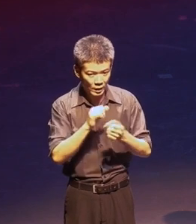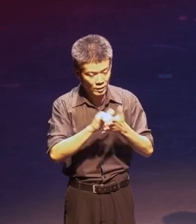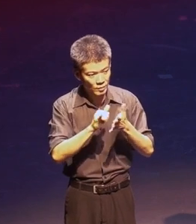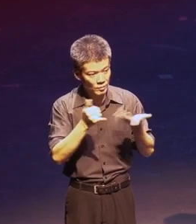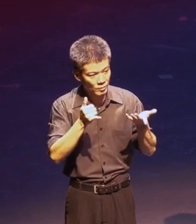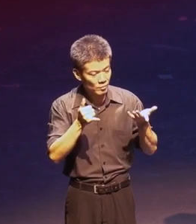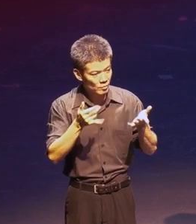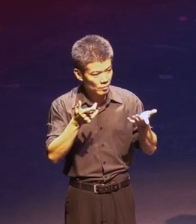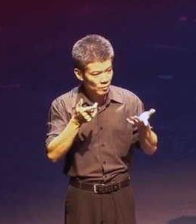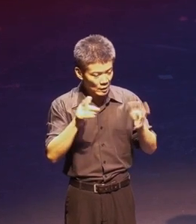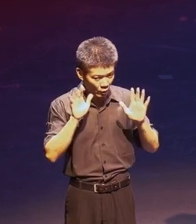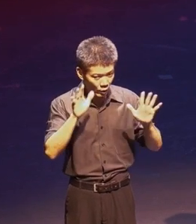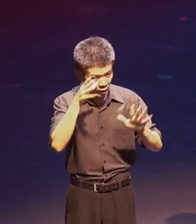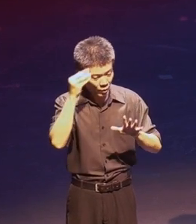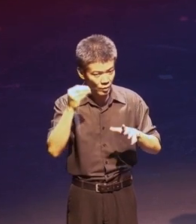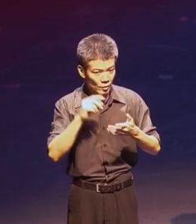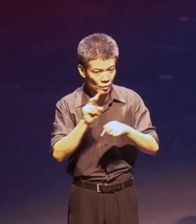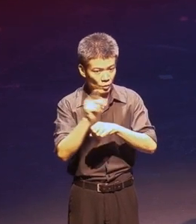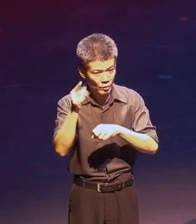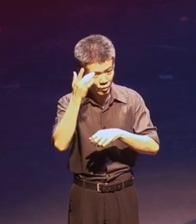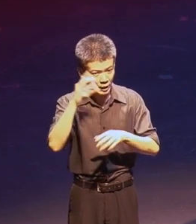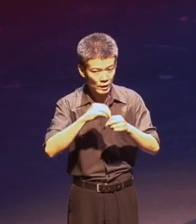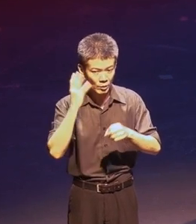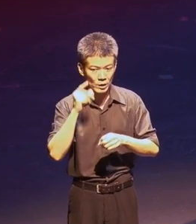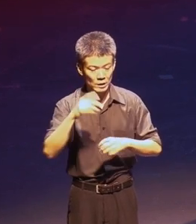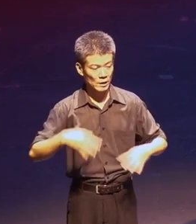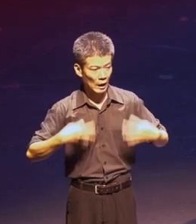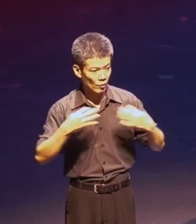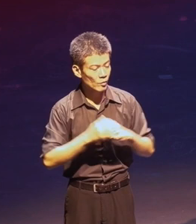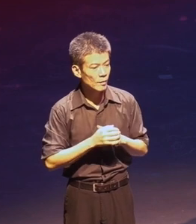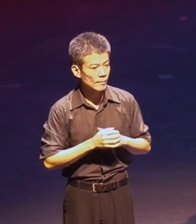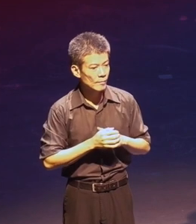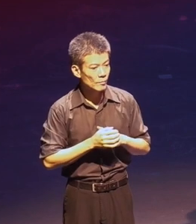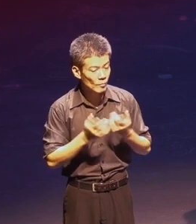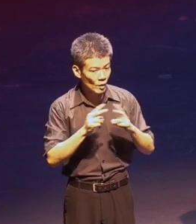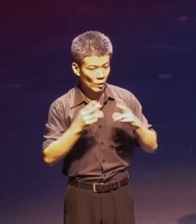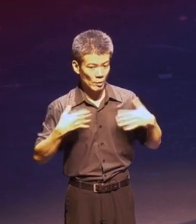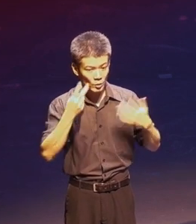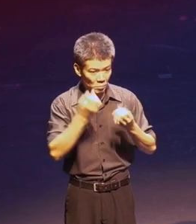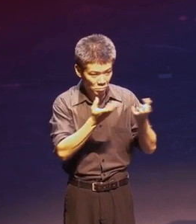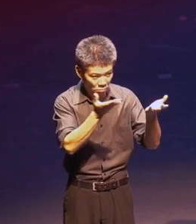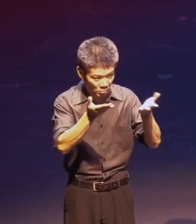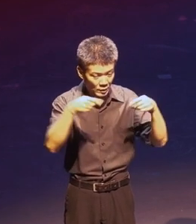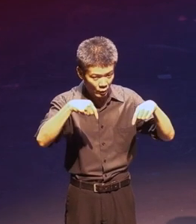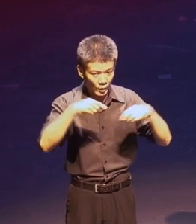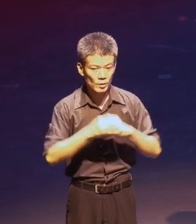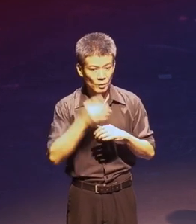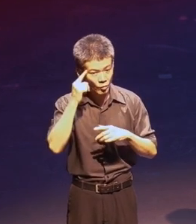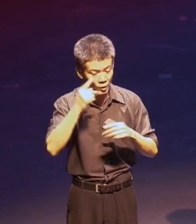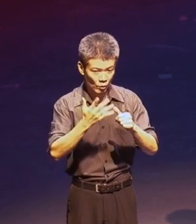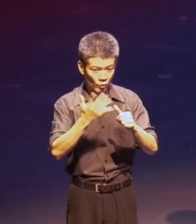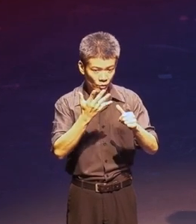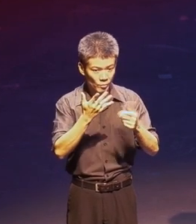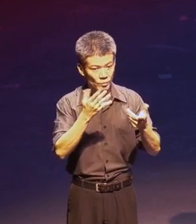great experience tapping on his wisdom of his experiences in life. So very happy to see so many of us here today for the